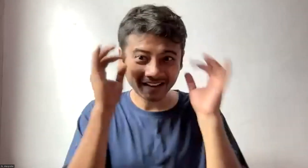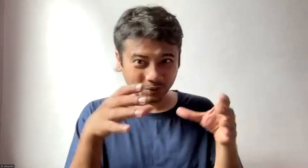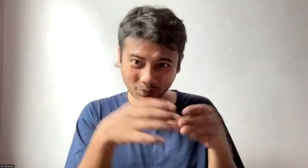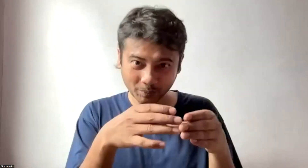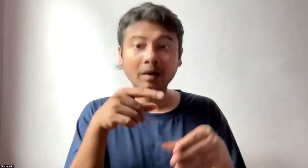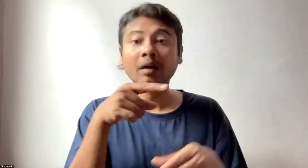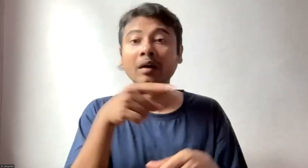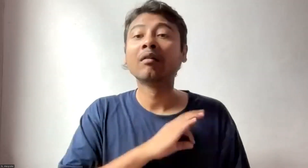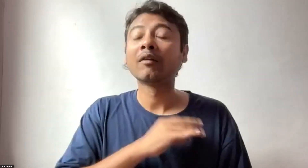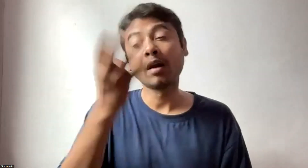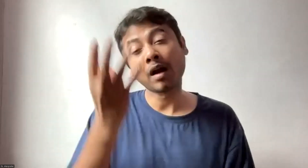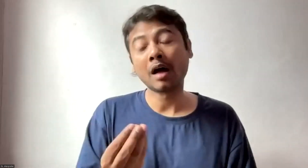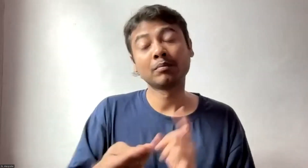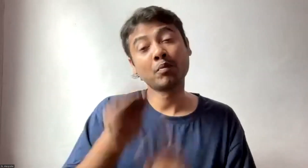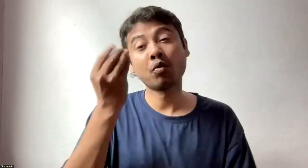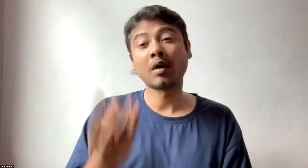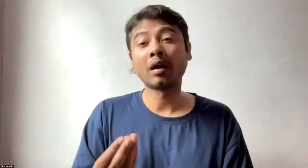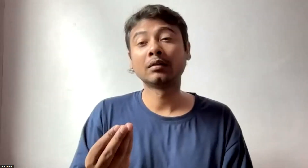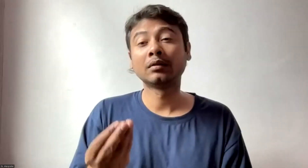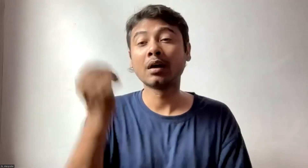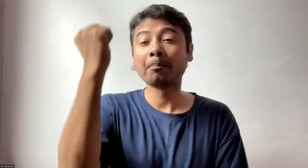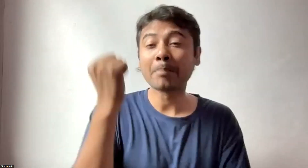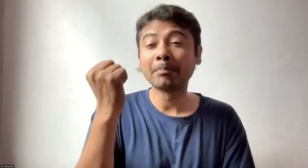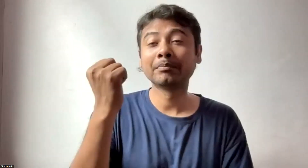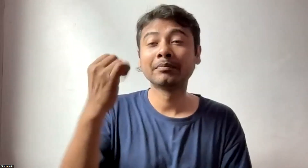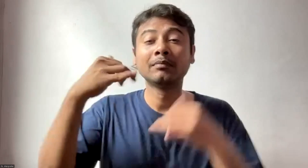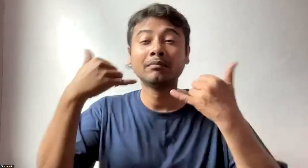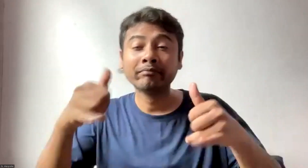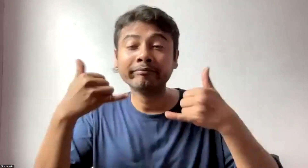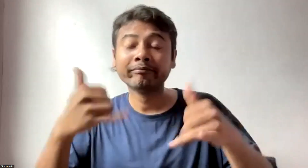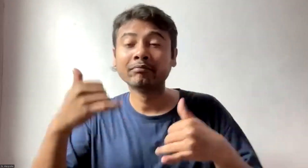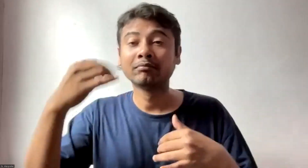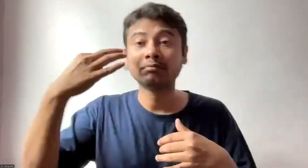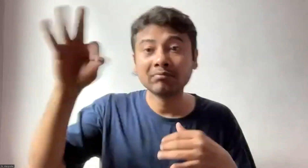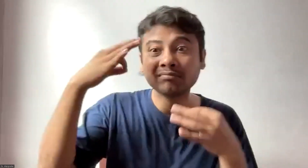and places like pubs where a lot of liquor is served.